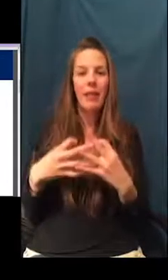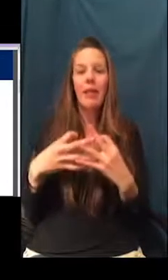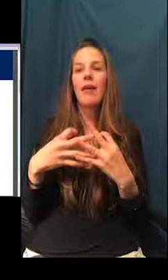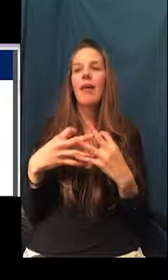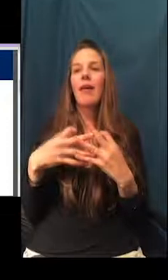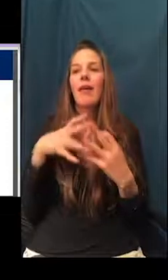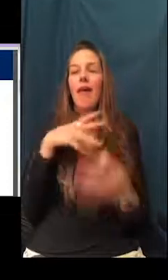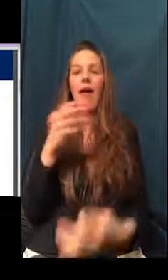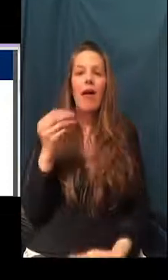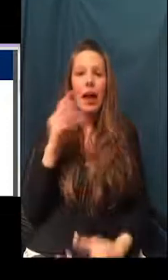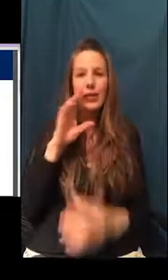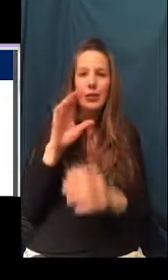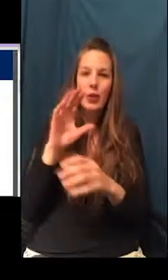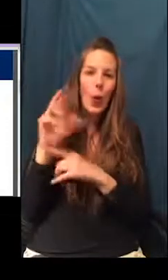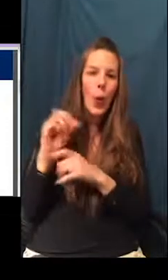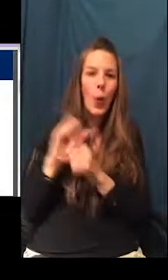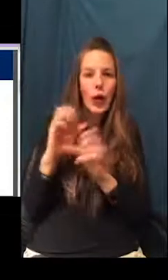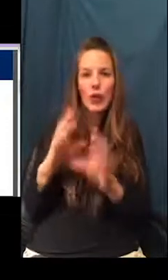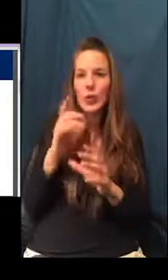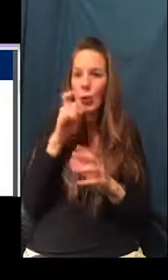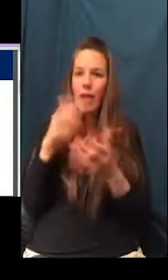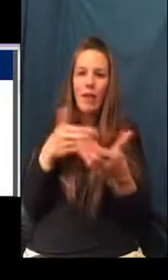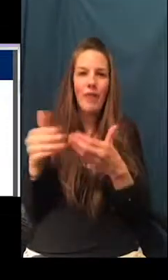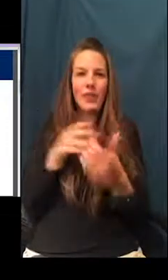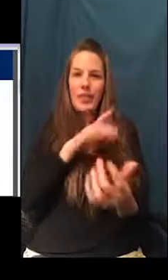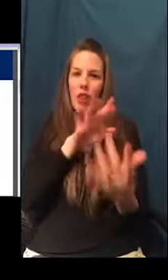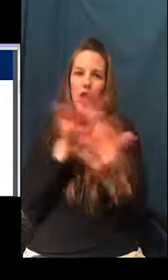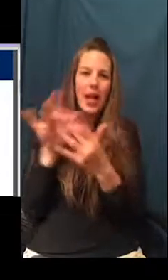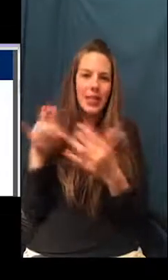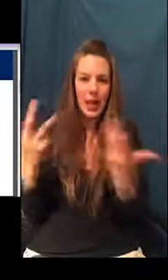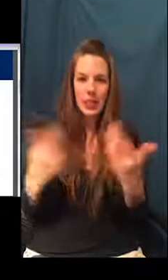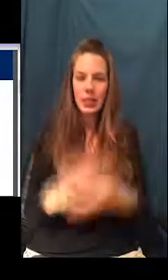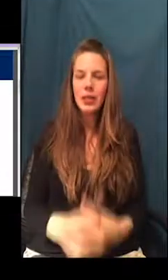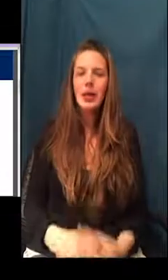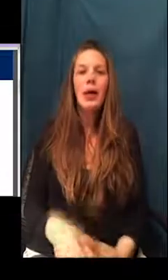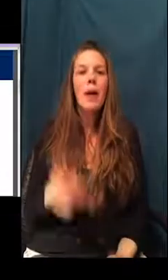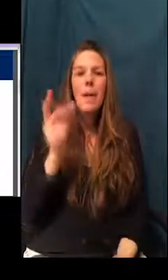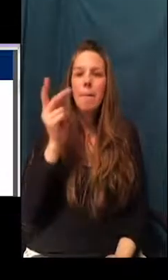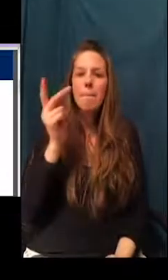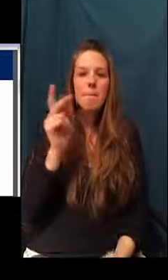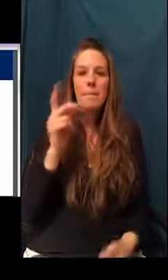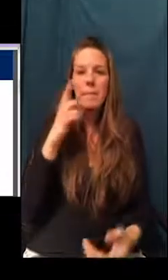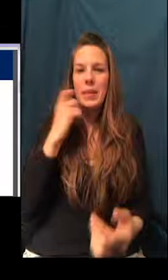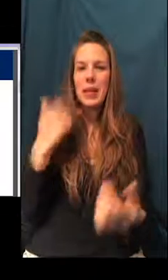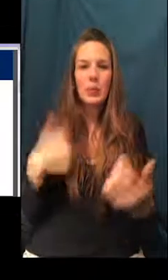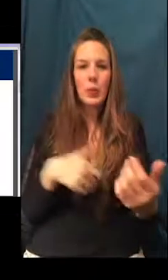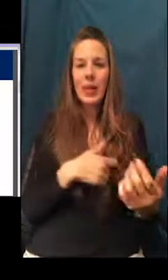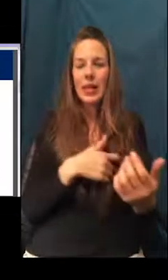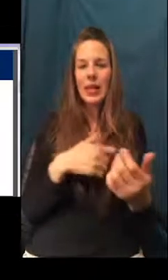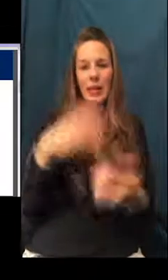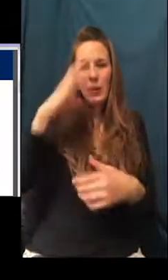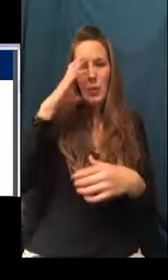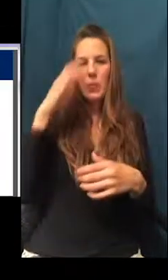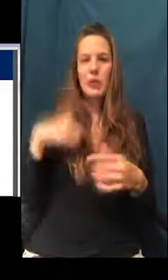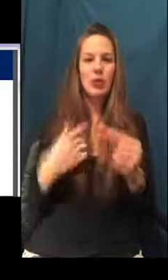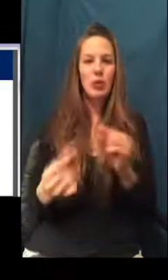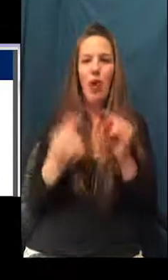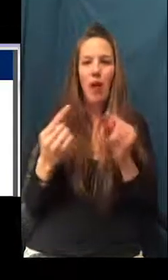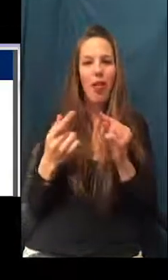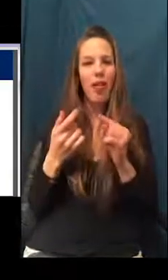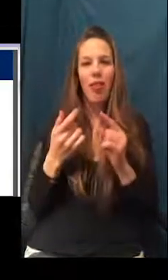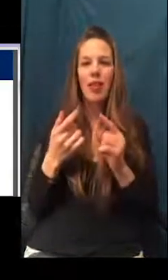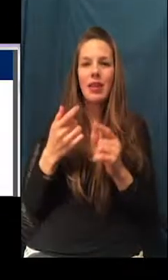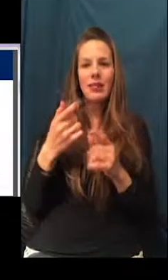and their coworkers or whoever else they're coming in contact with. Because we struggle and put